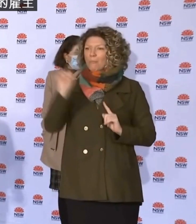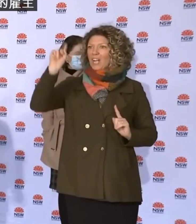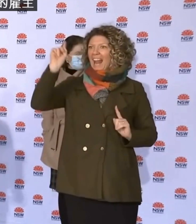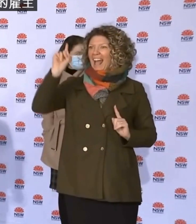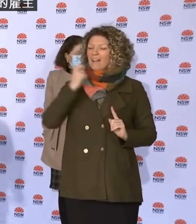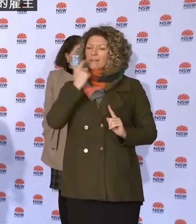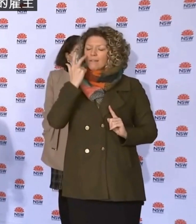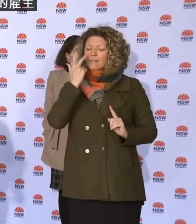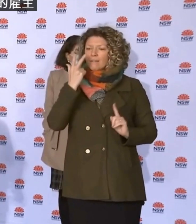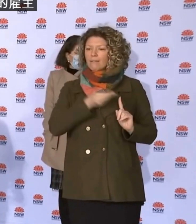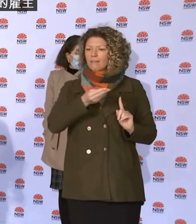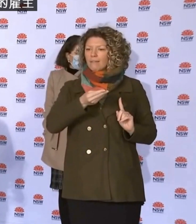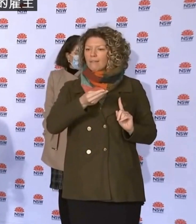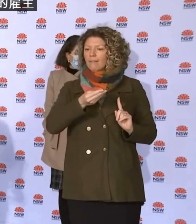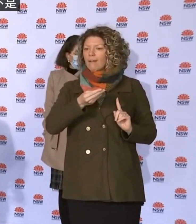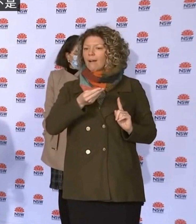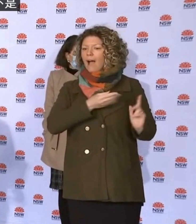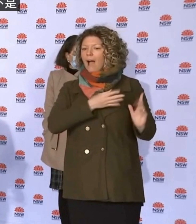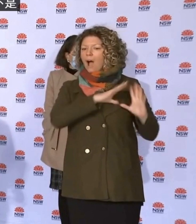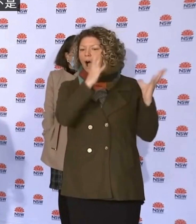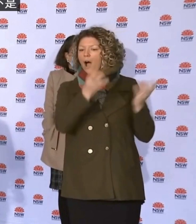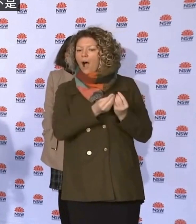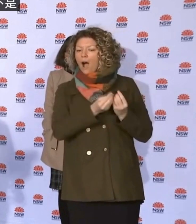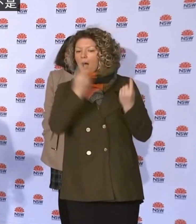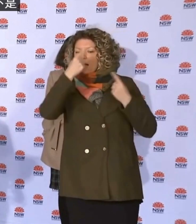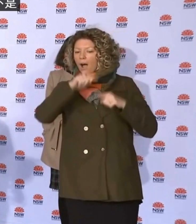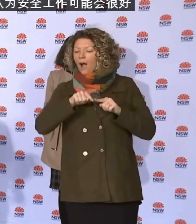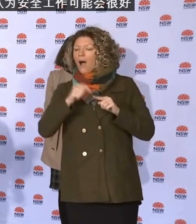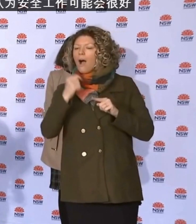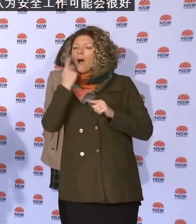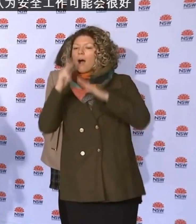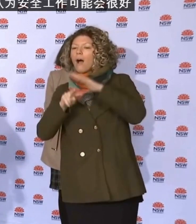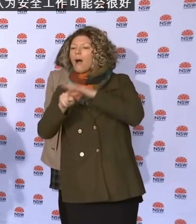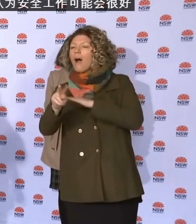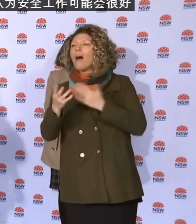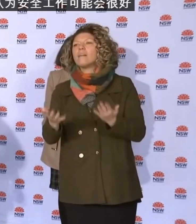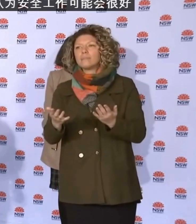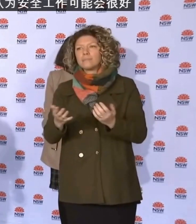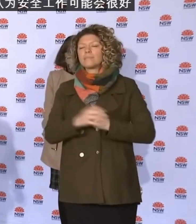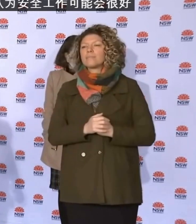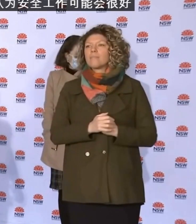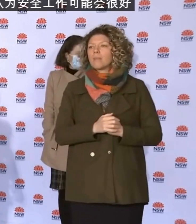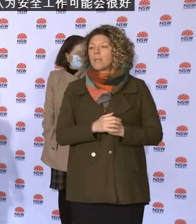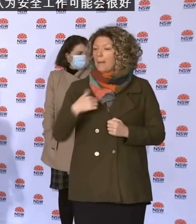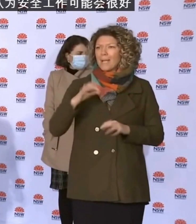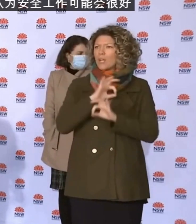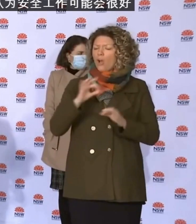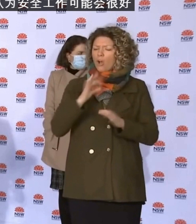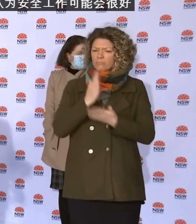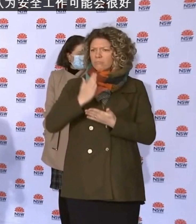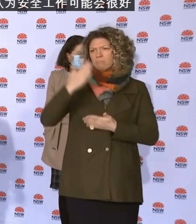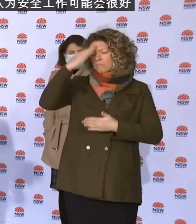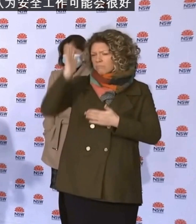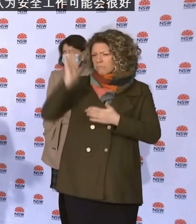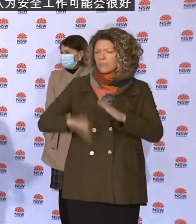thinks that this is an appropriate action, and I would actually, and I'm not an expert on this, I'd defer to the Minister, but I would see